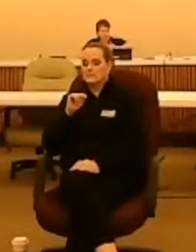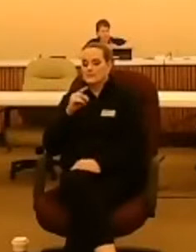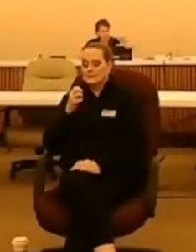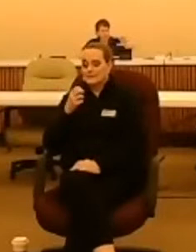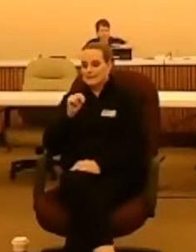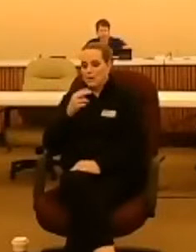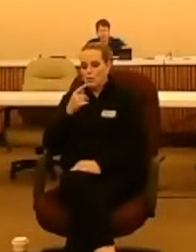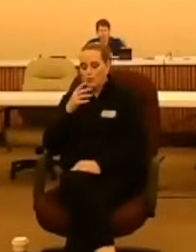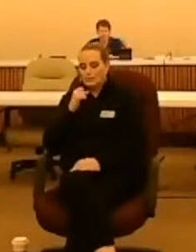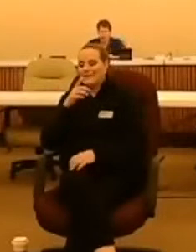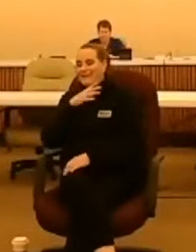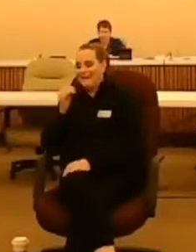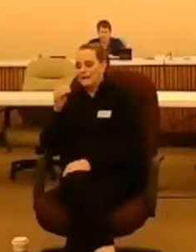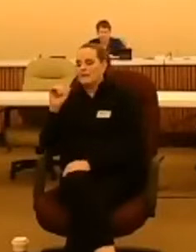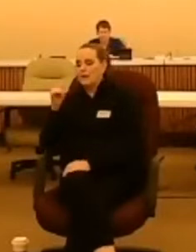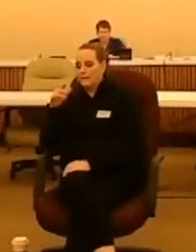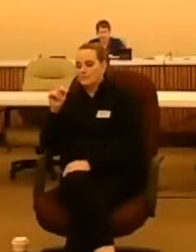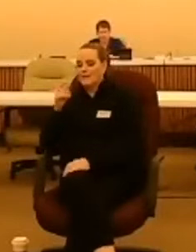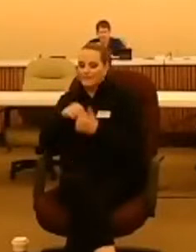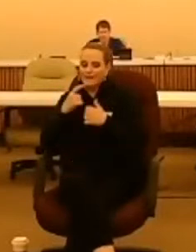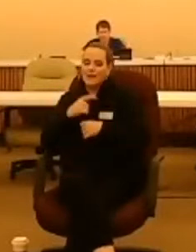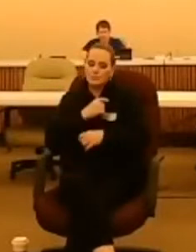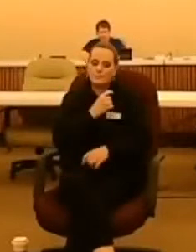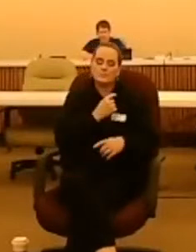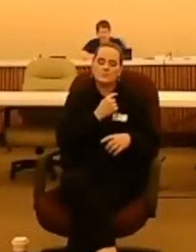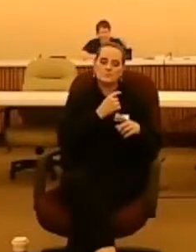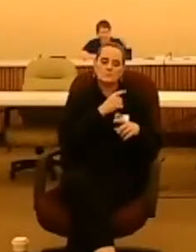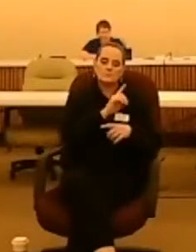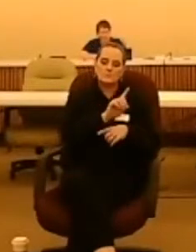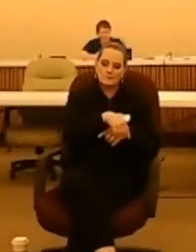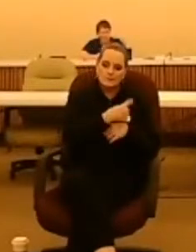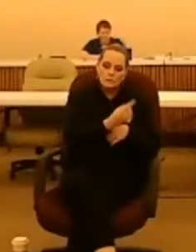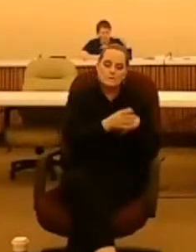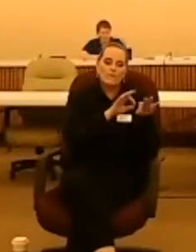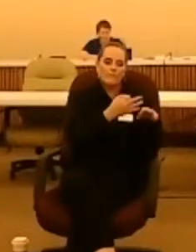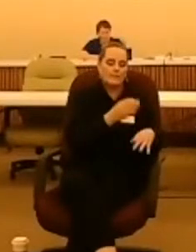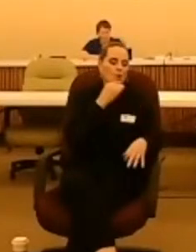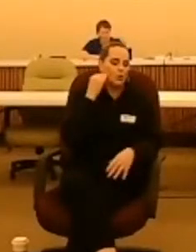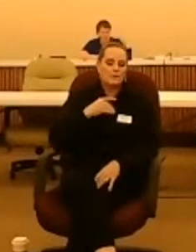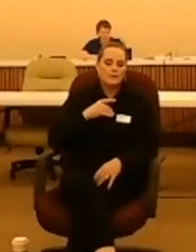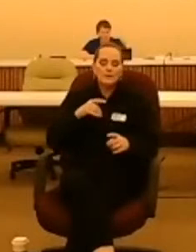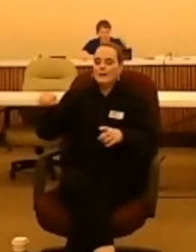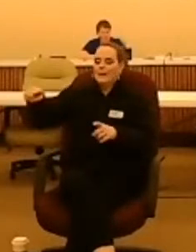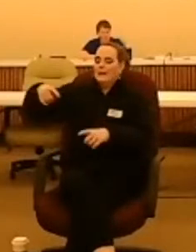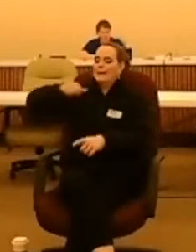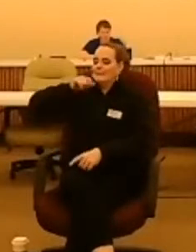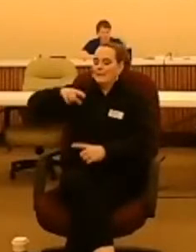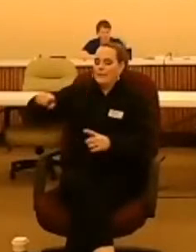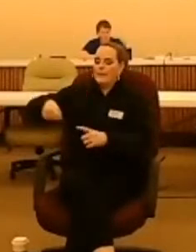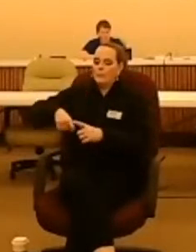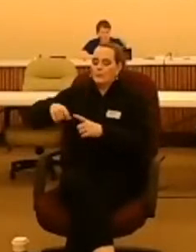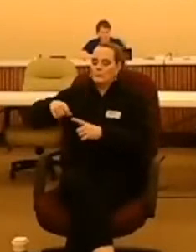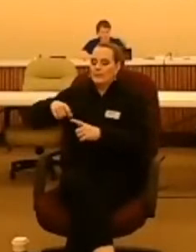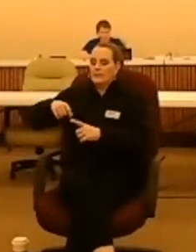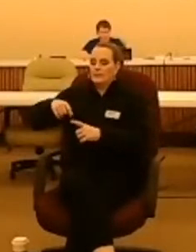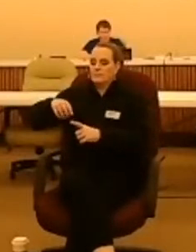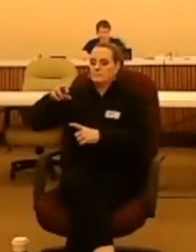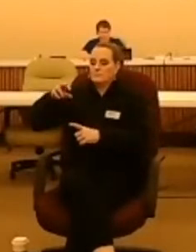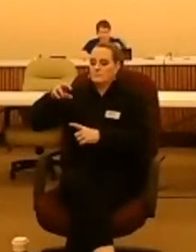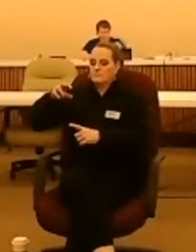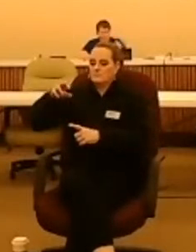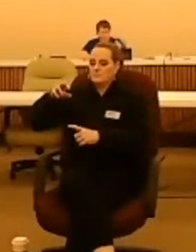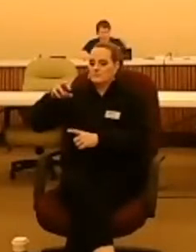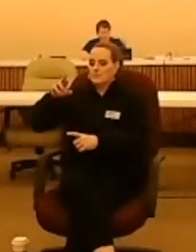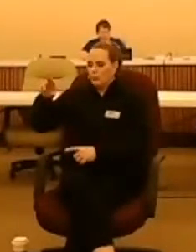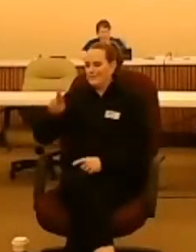was a single family home. But that's, you know, again, it's not that the other ones were built out of ratio. It's